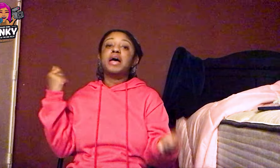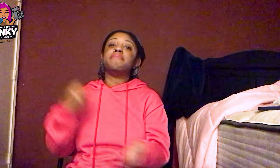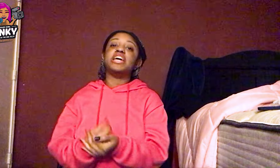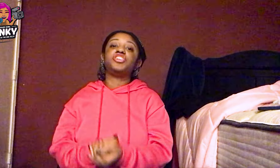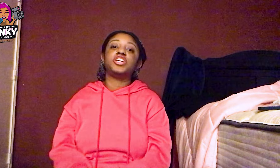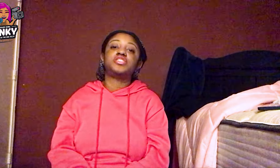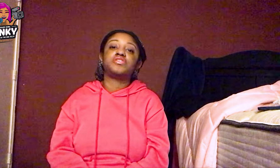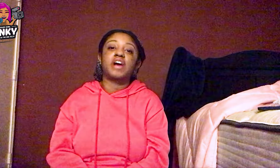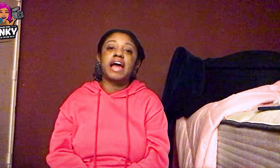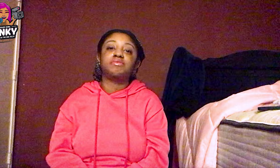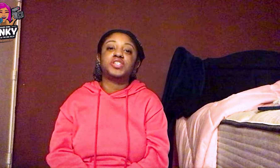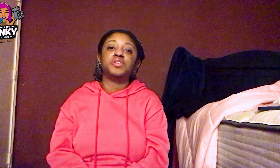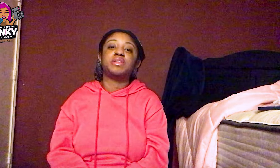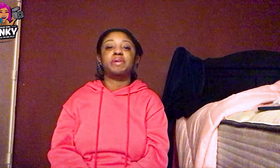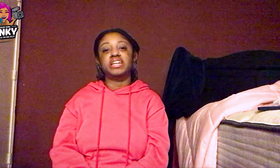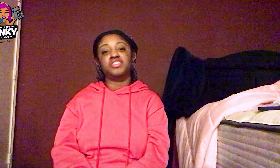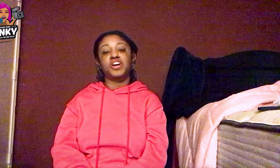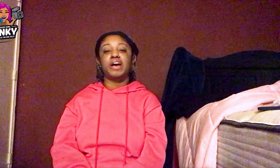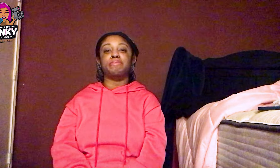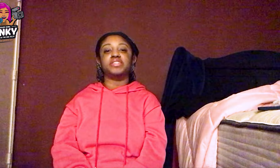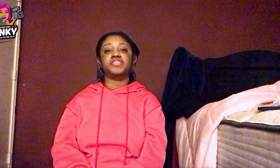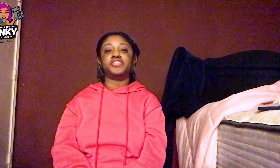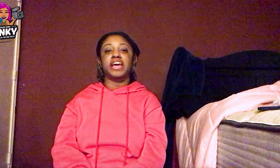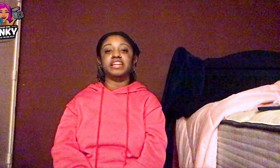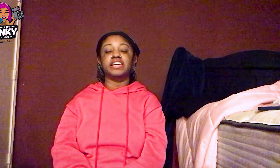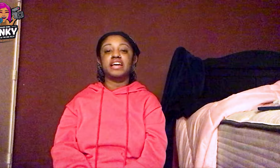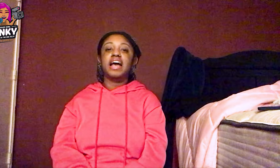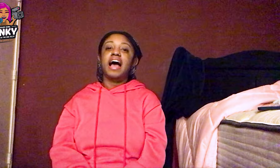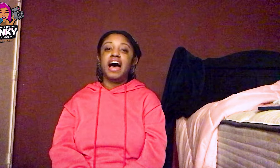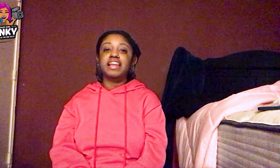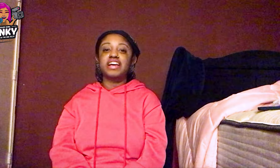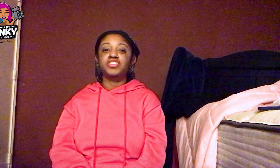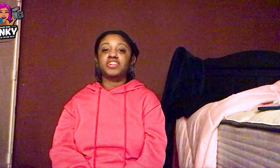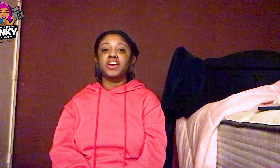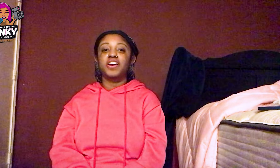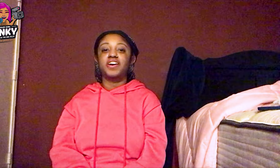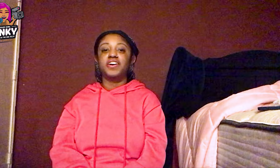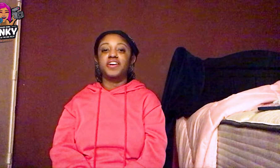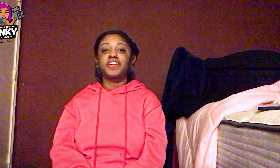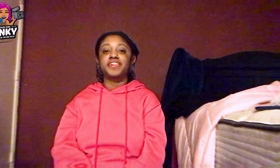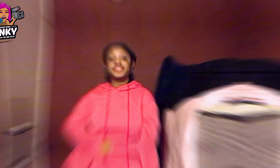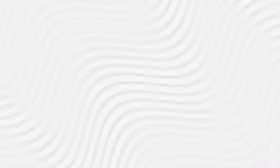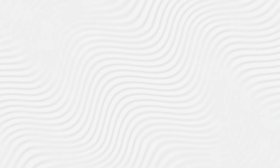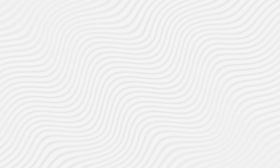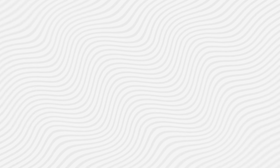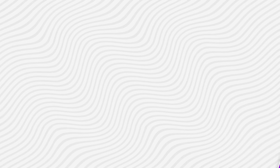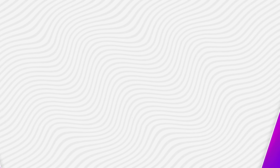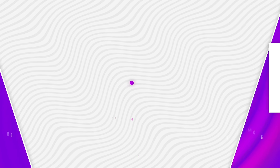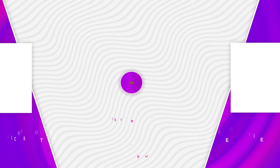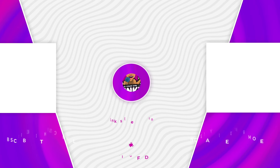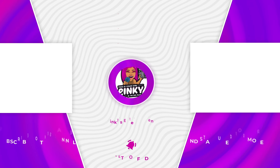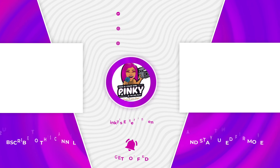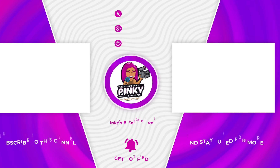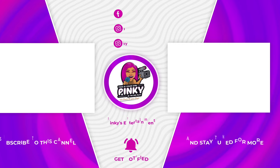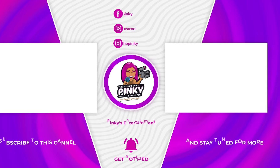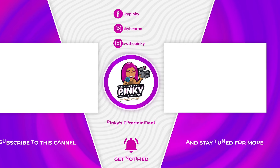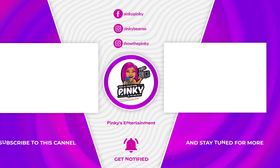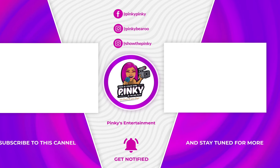Make sure you subscribe to The Pinky Show and Mr. Shady. Holla at your girl. Hey, this is your